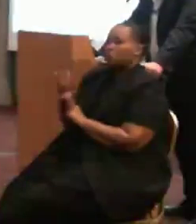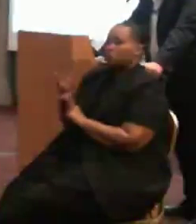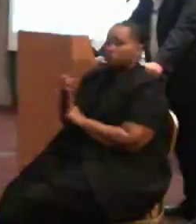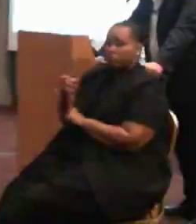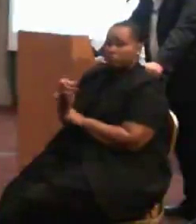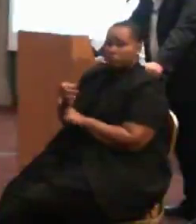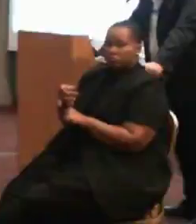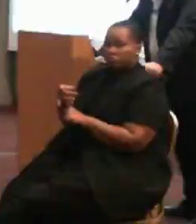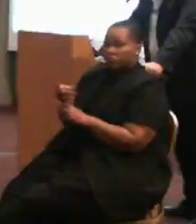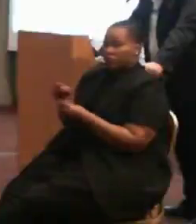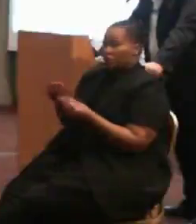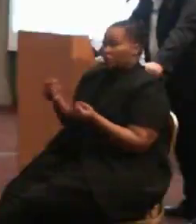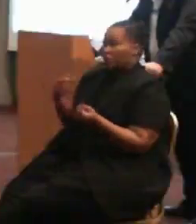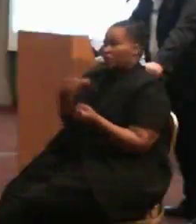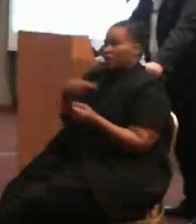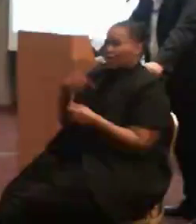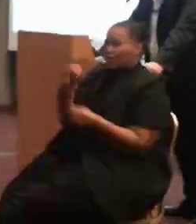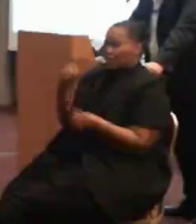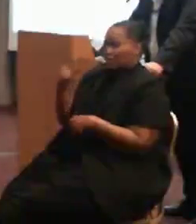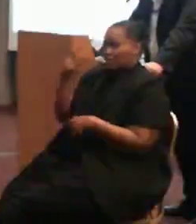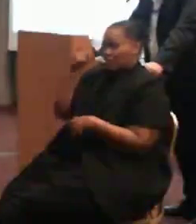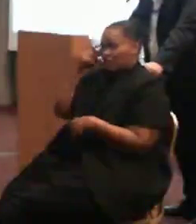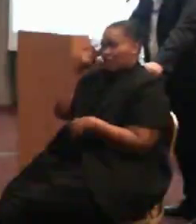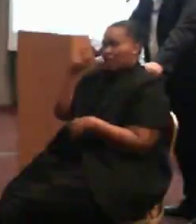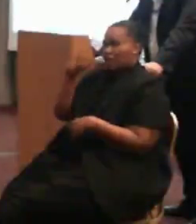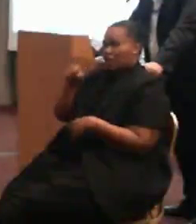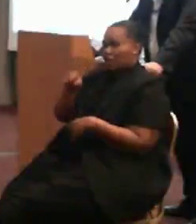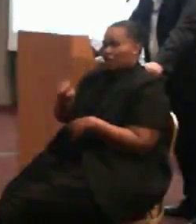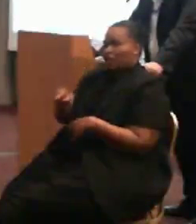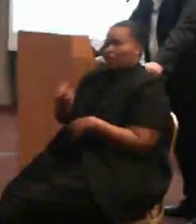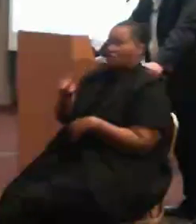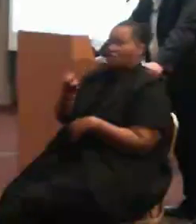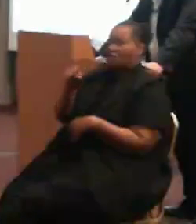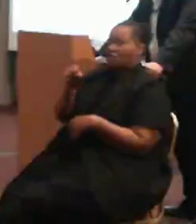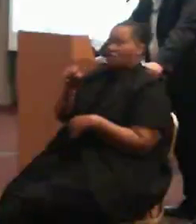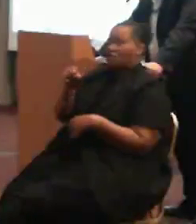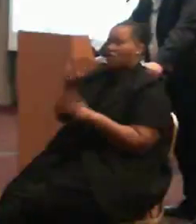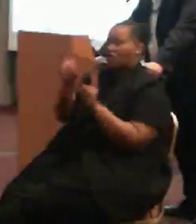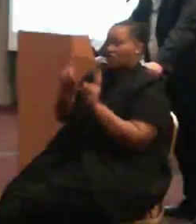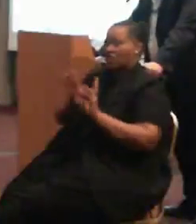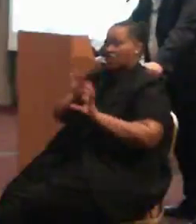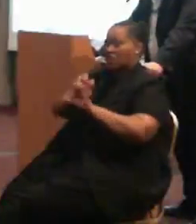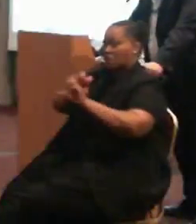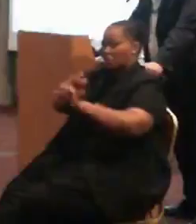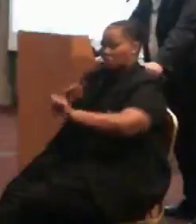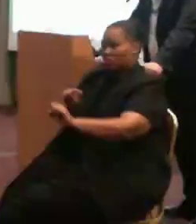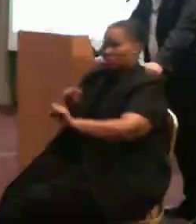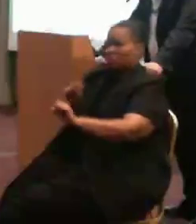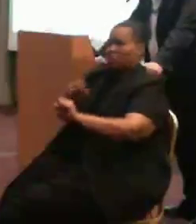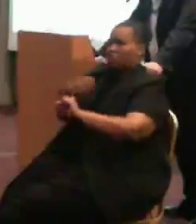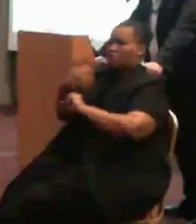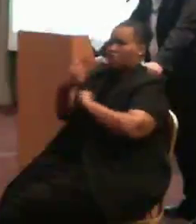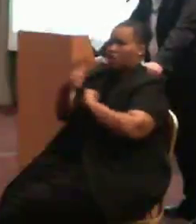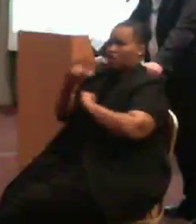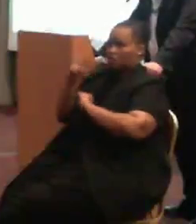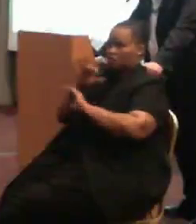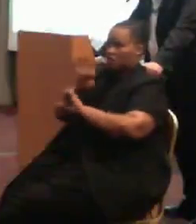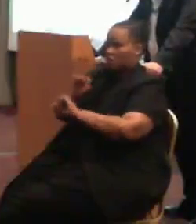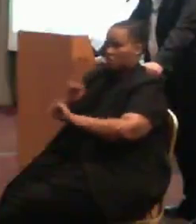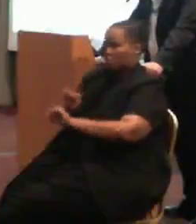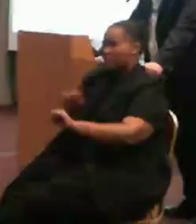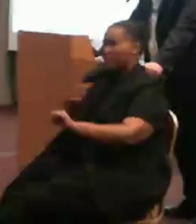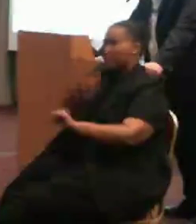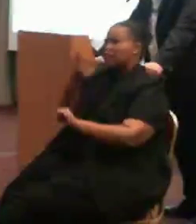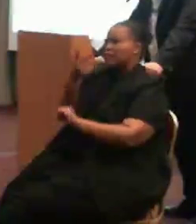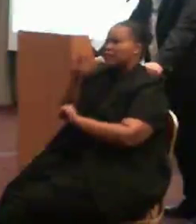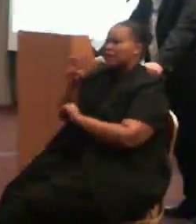out, I remain of the view that Eskom is captured. I also want to inform this public that the outlook is